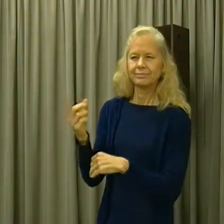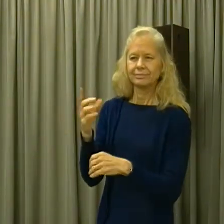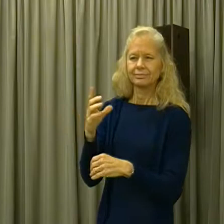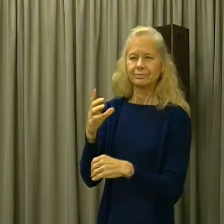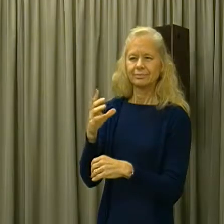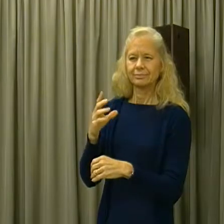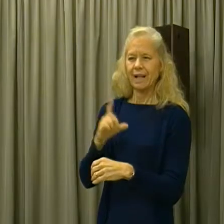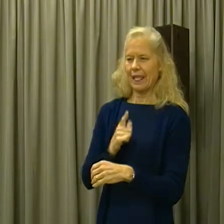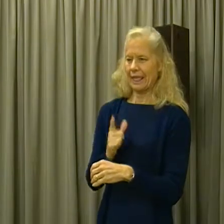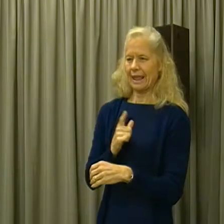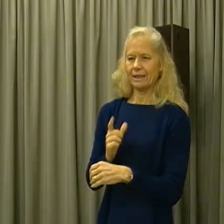125.